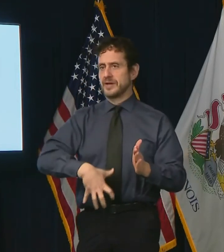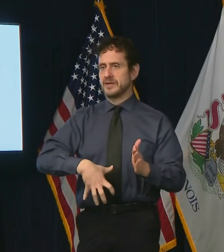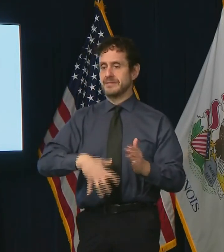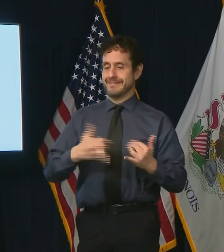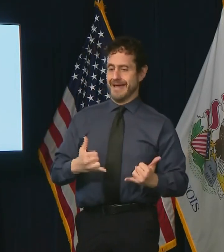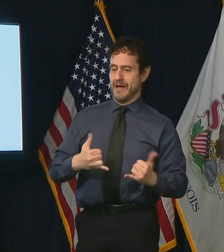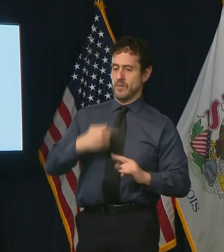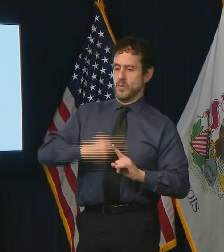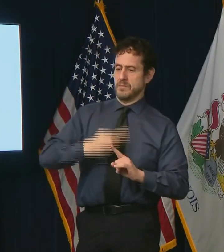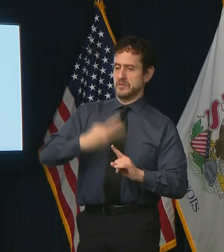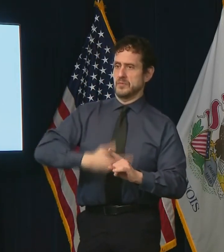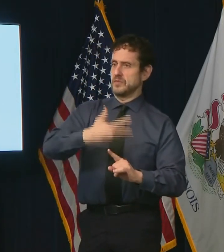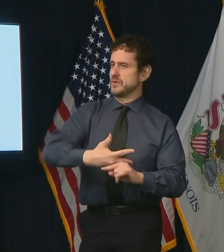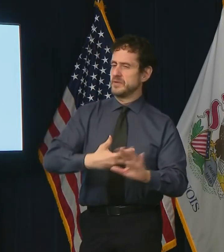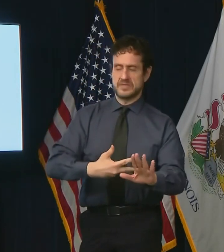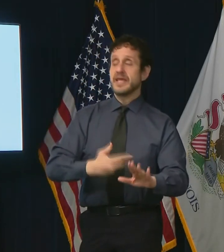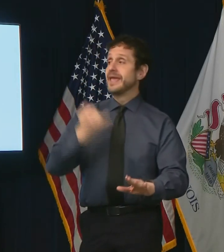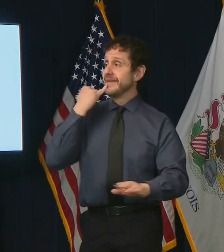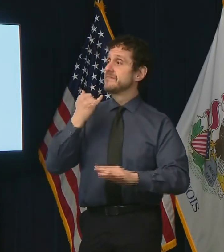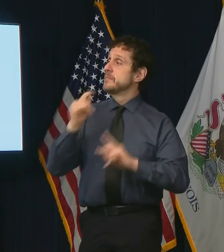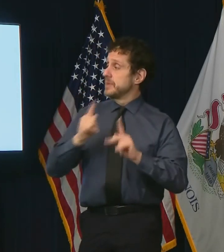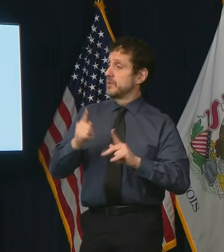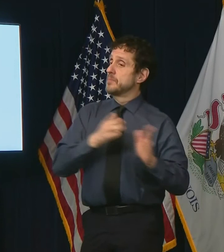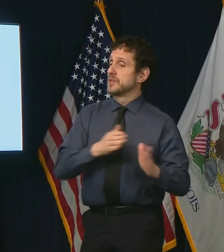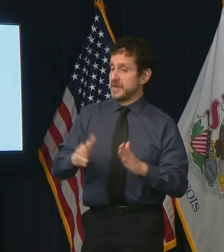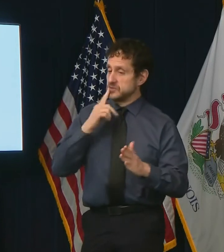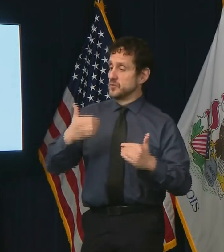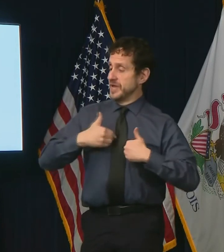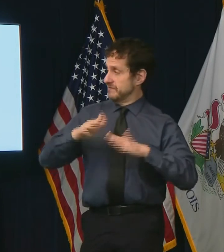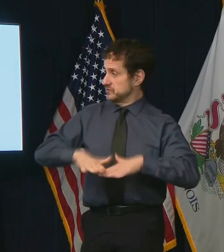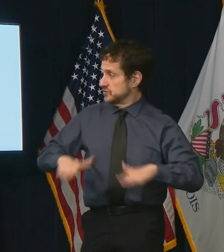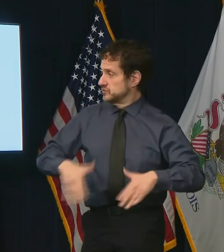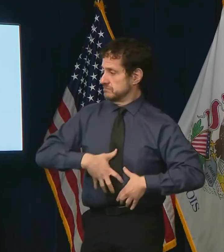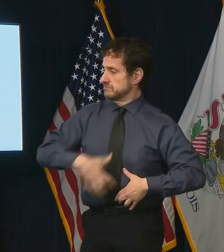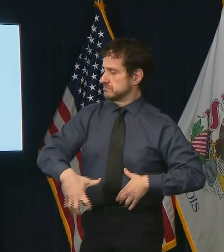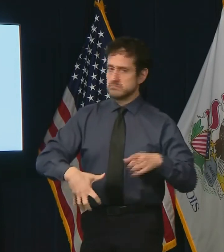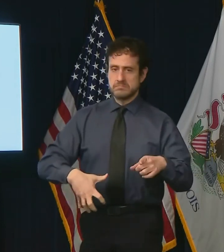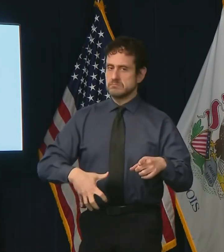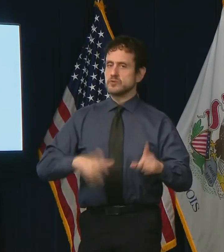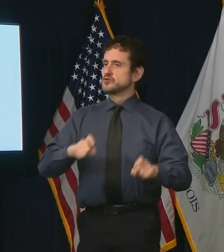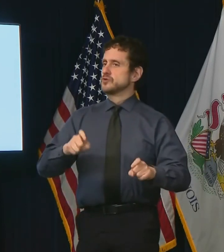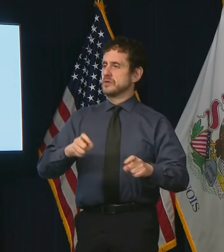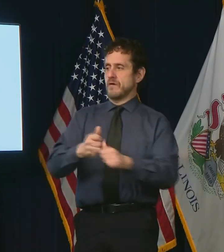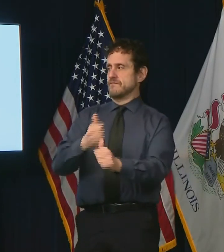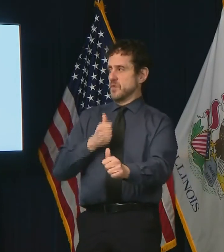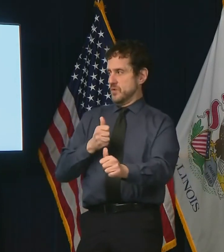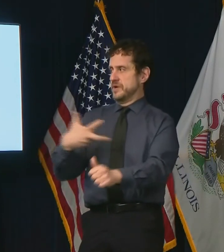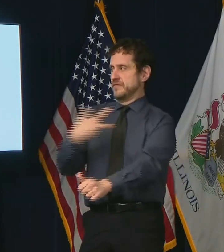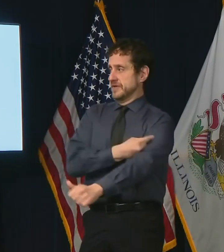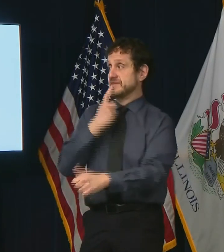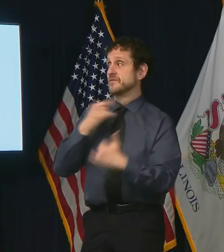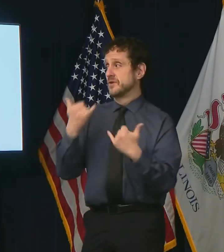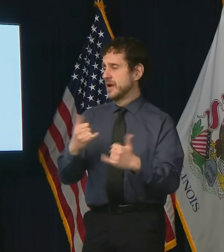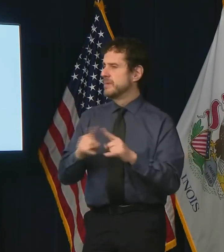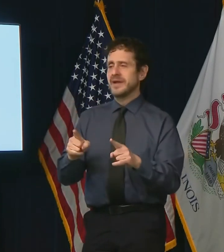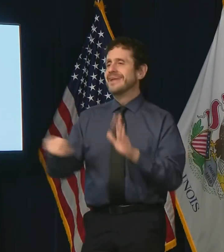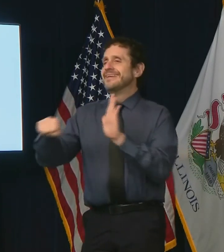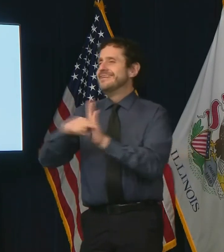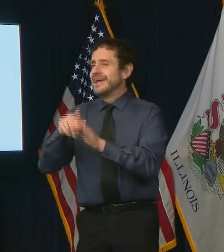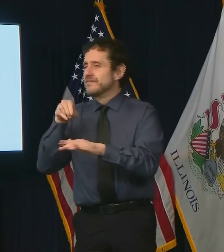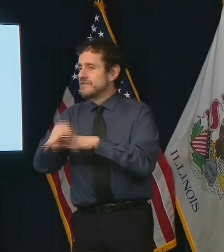of fertility, we know people planning fertility should not get the COVID vaccine, but I don't think we know of any adverse effects